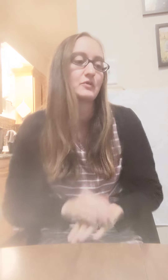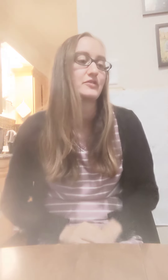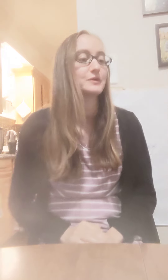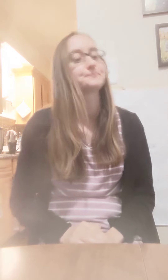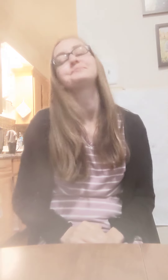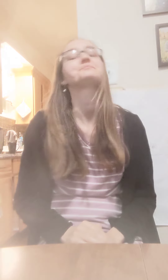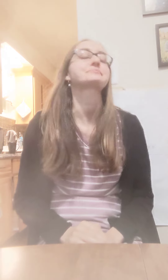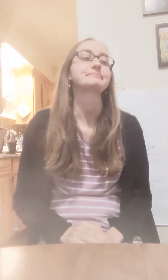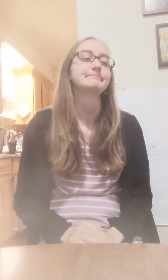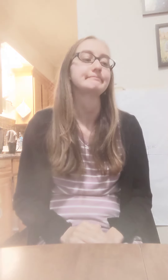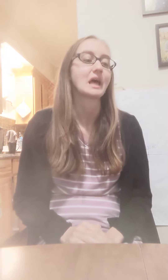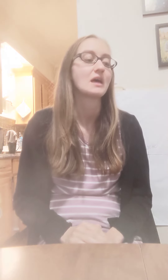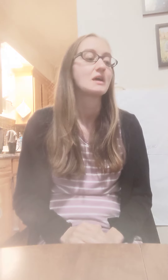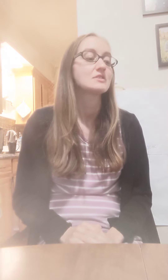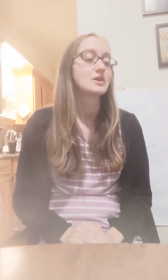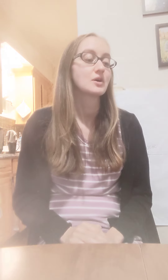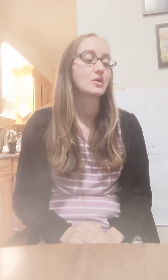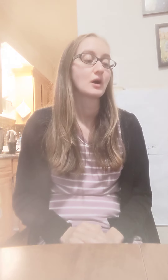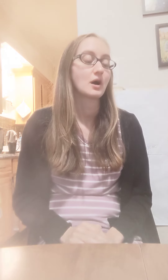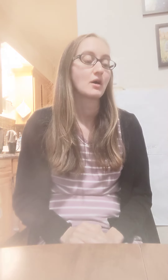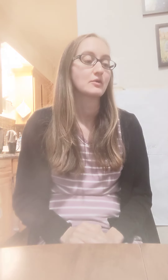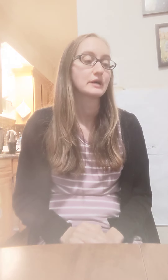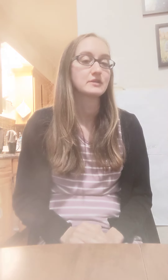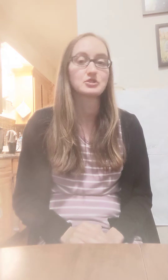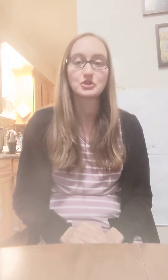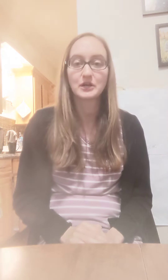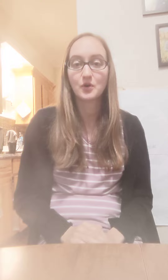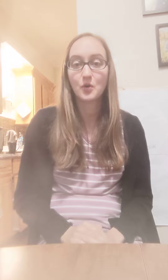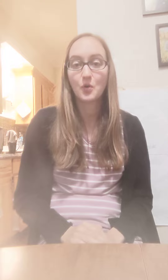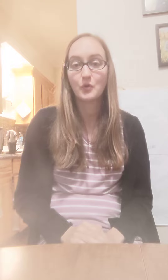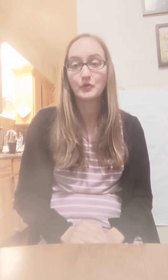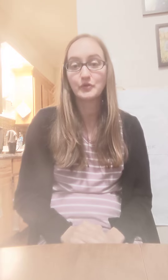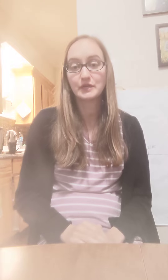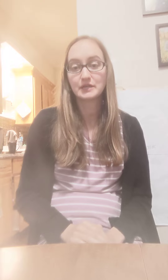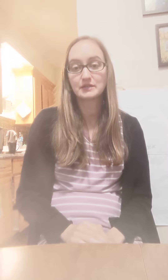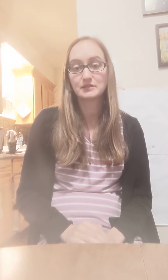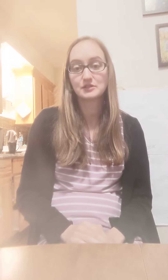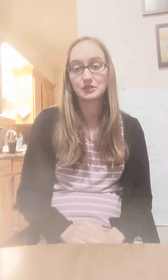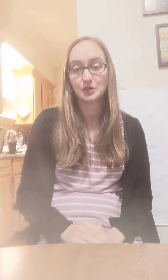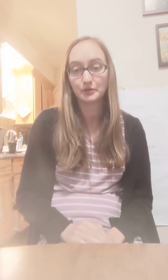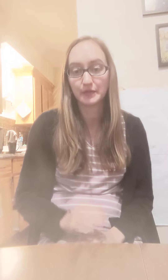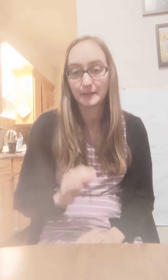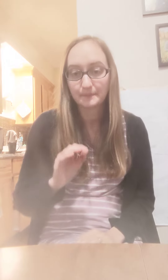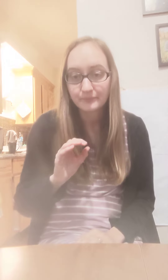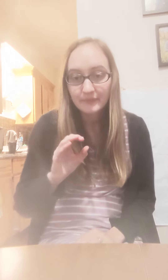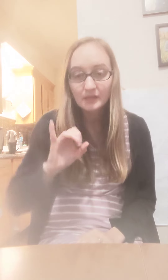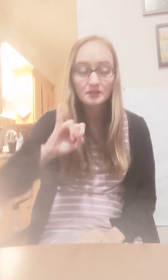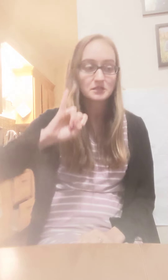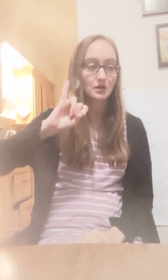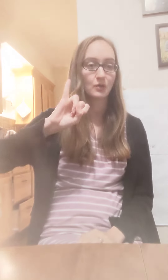with you, so I'll go ahead and try the whole thing slowly, so